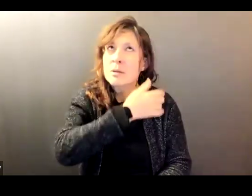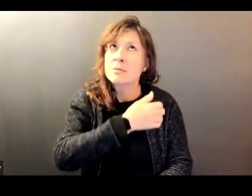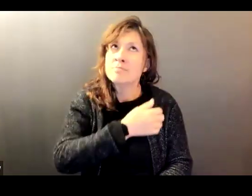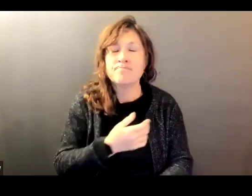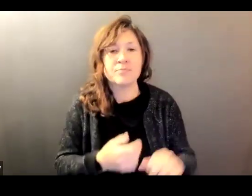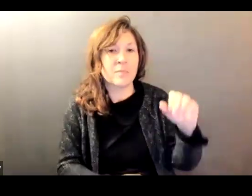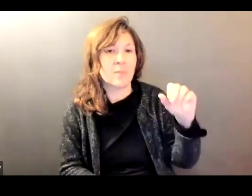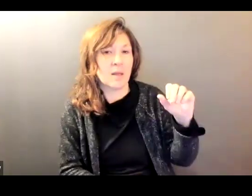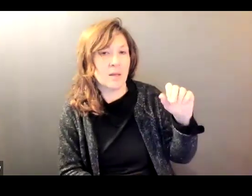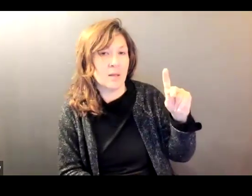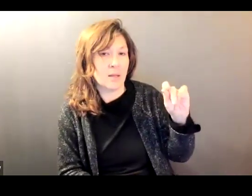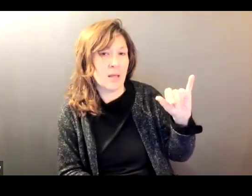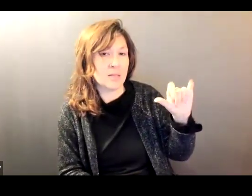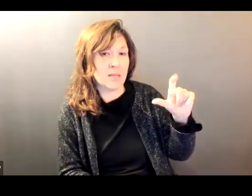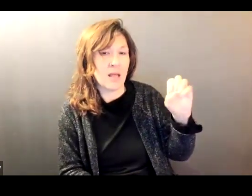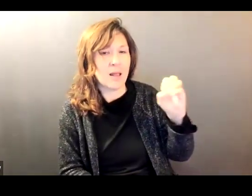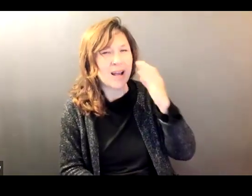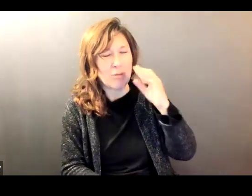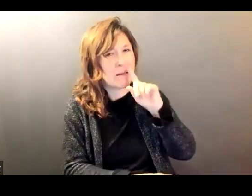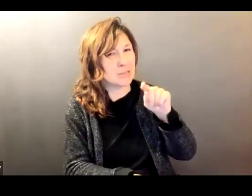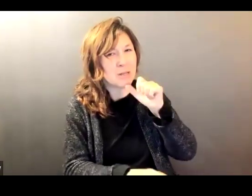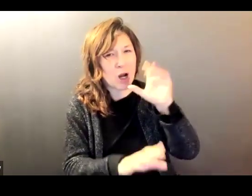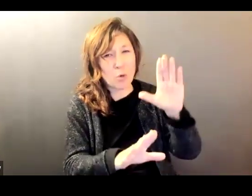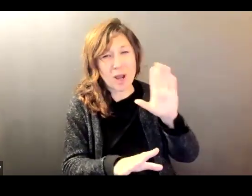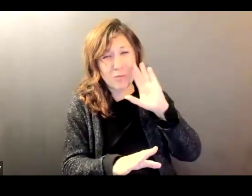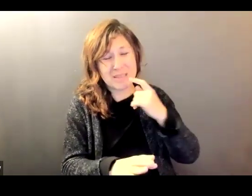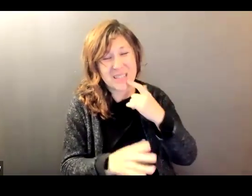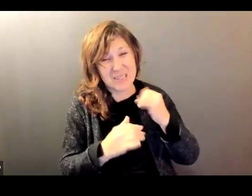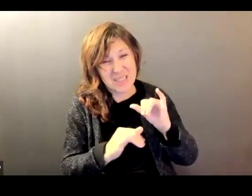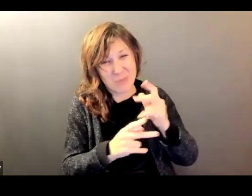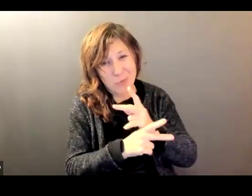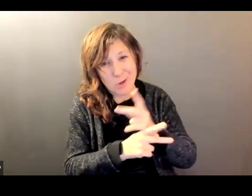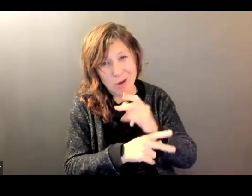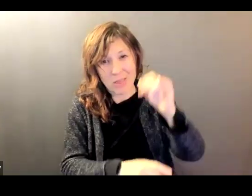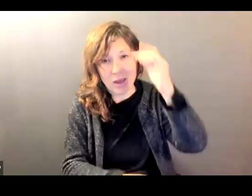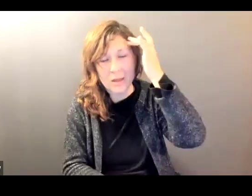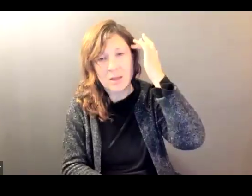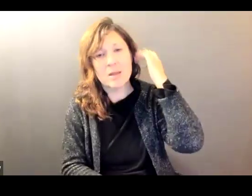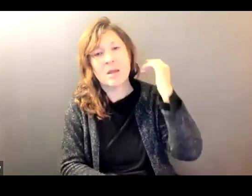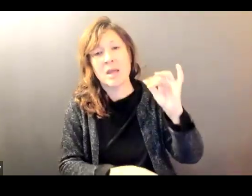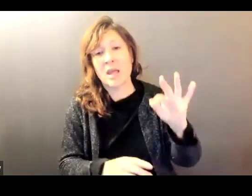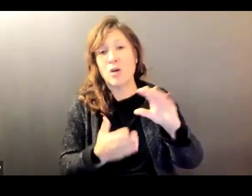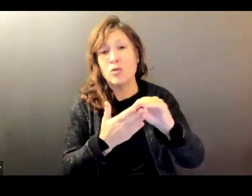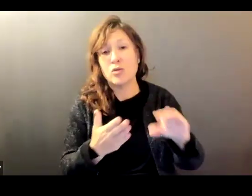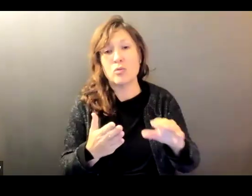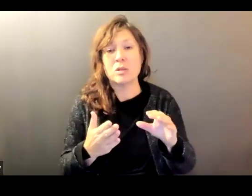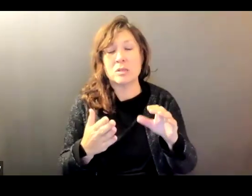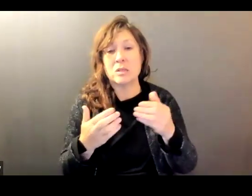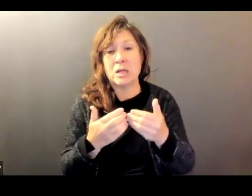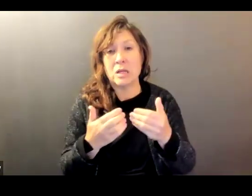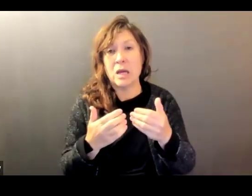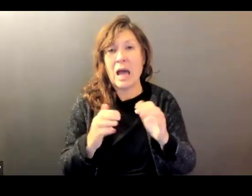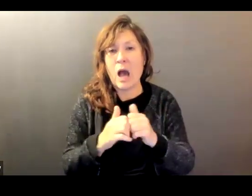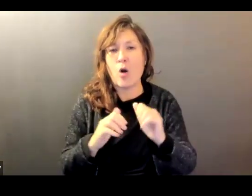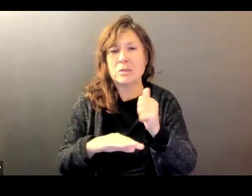think that when we look at the high school, we recognize that our students are departmentalized by subjects and content, right?